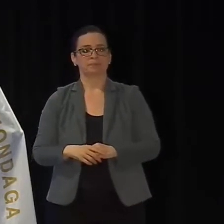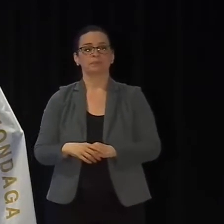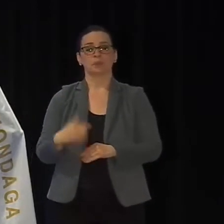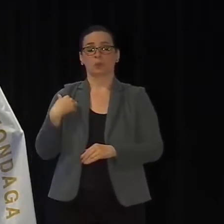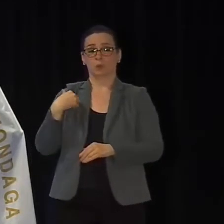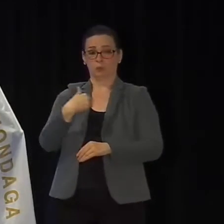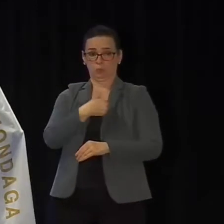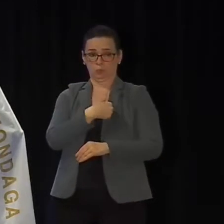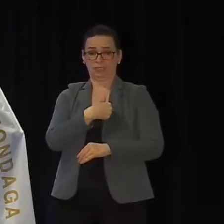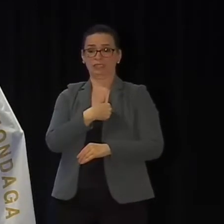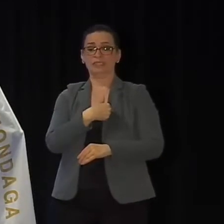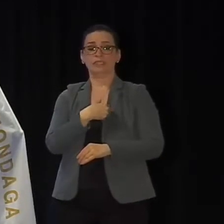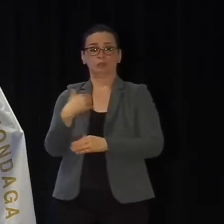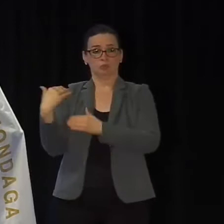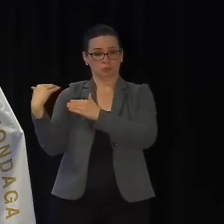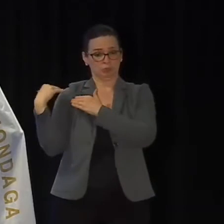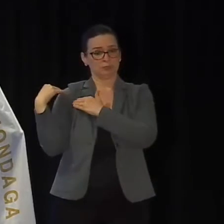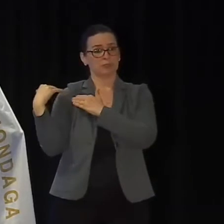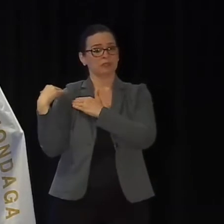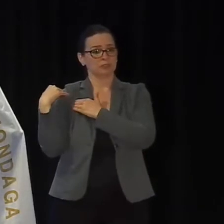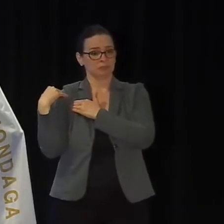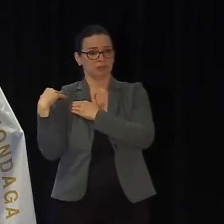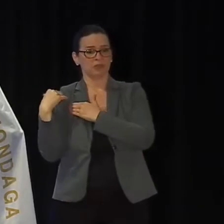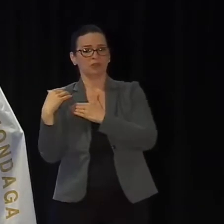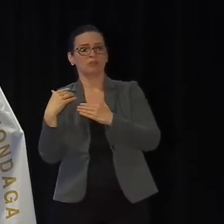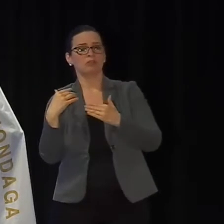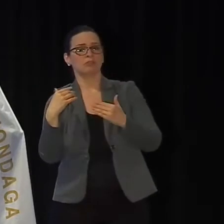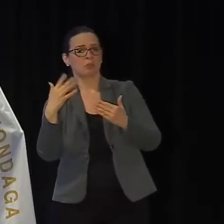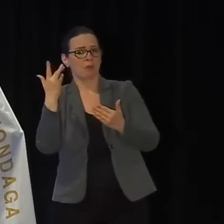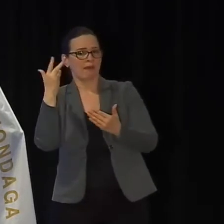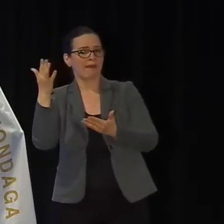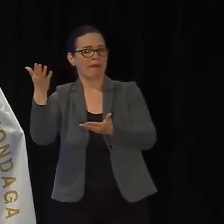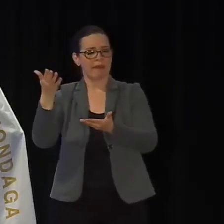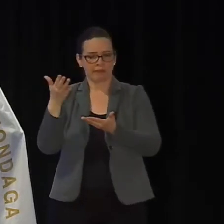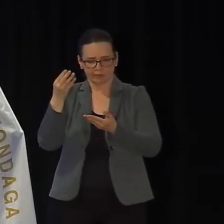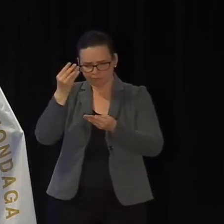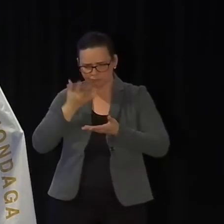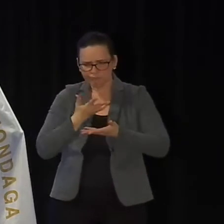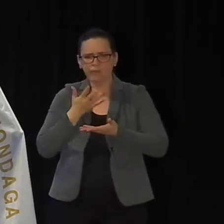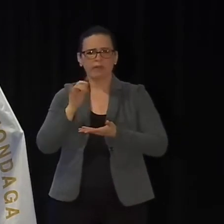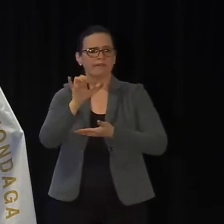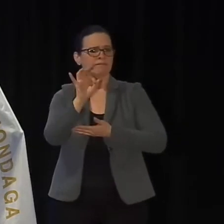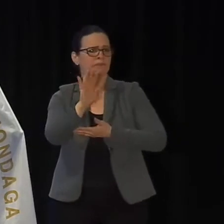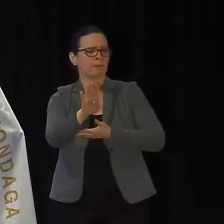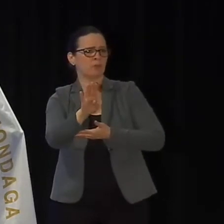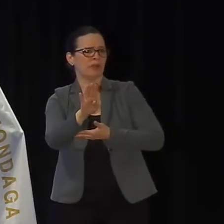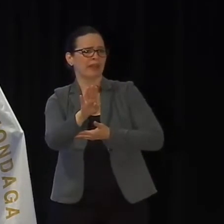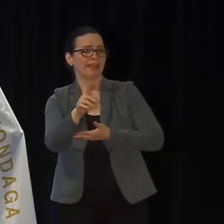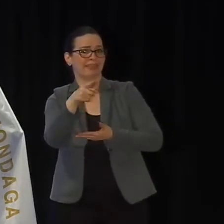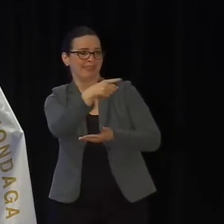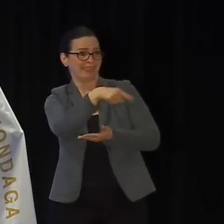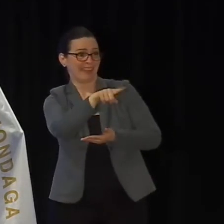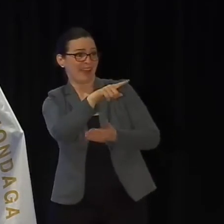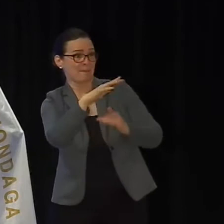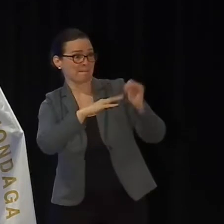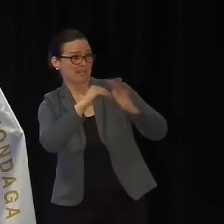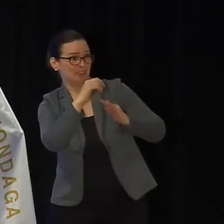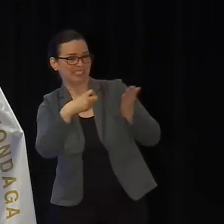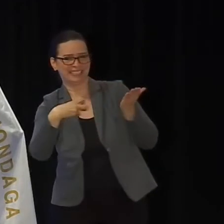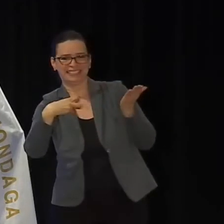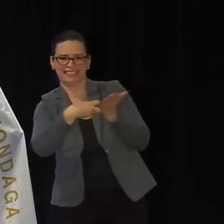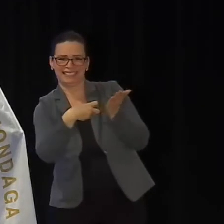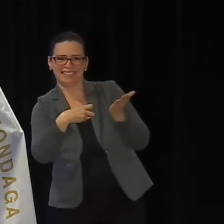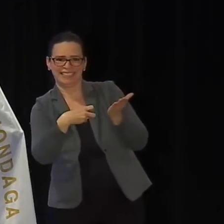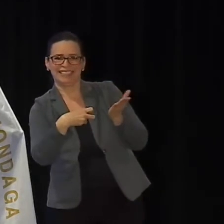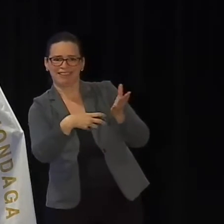with concerns about health and safety concerns. Our health department went. They were cited. We went back